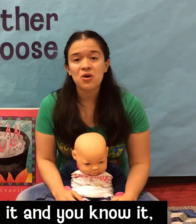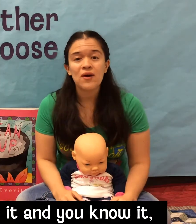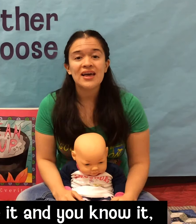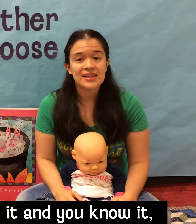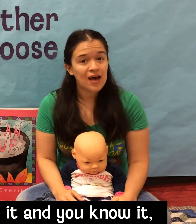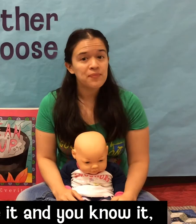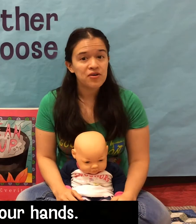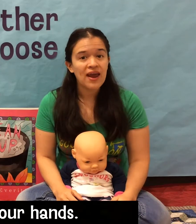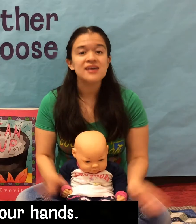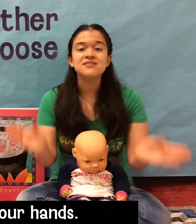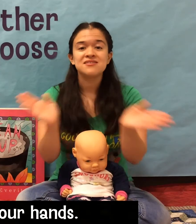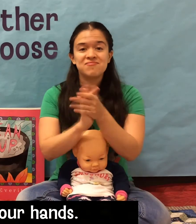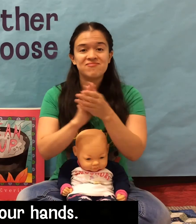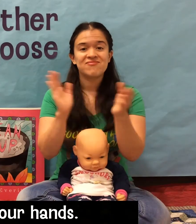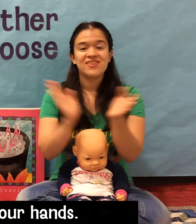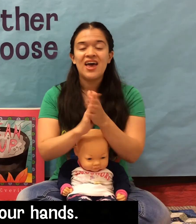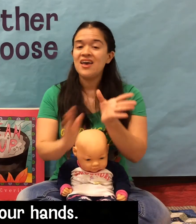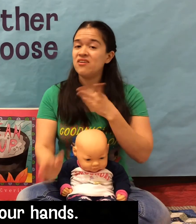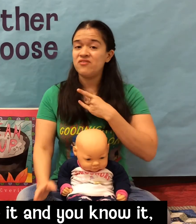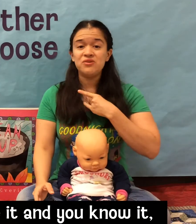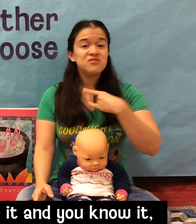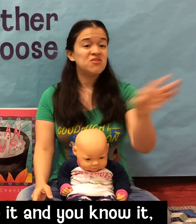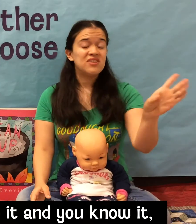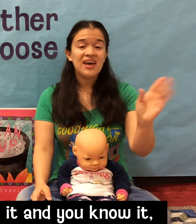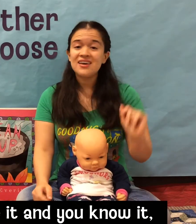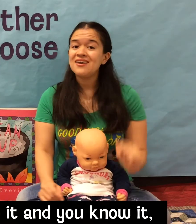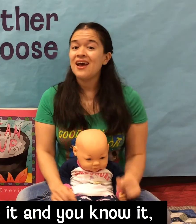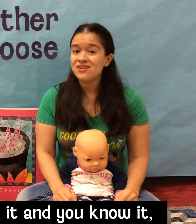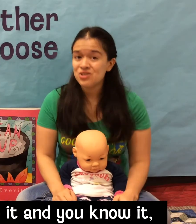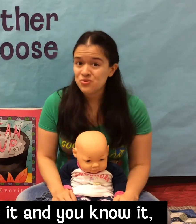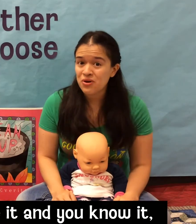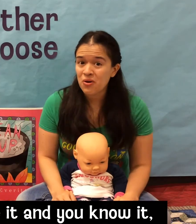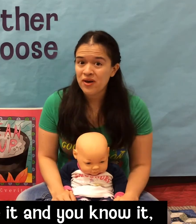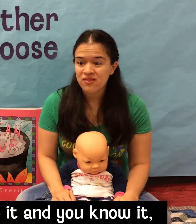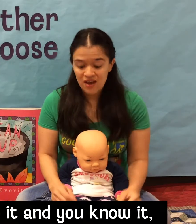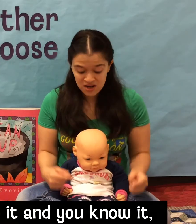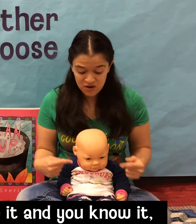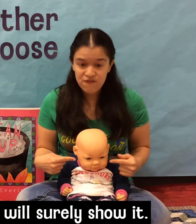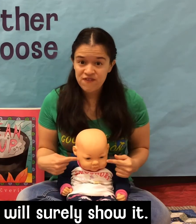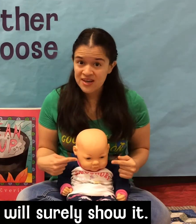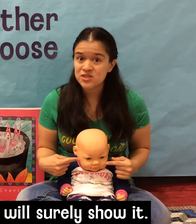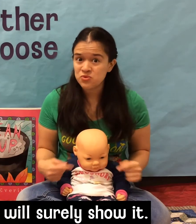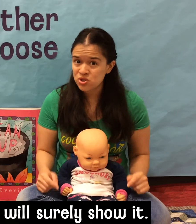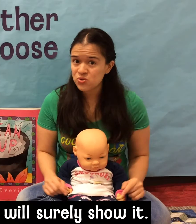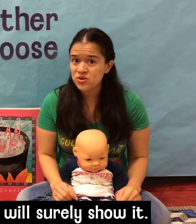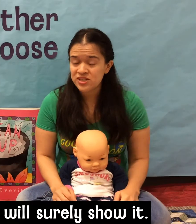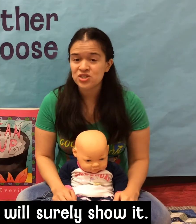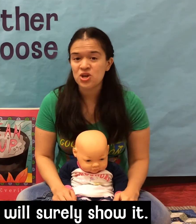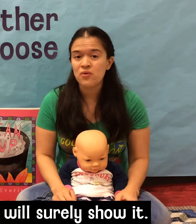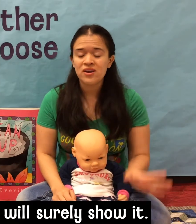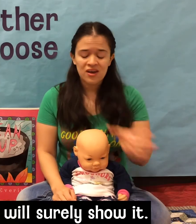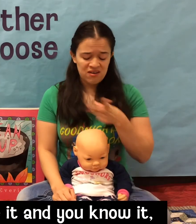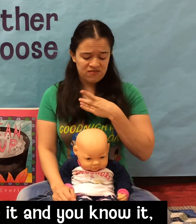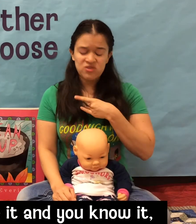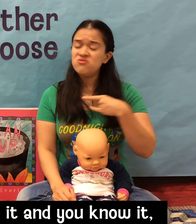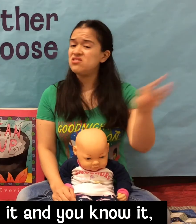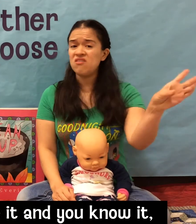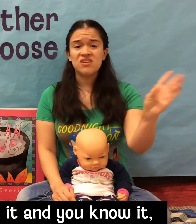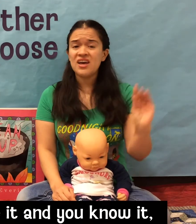it, clap your hands. If you don't like it and you know it, then your face will surely show it. If you don't like